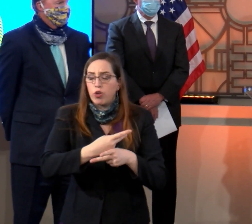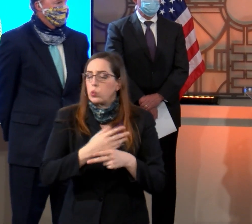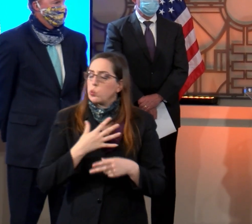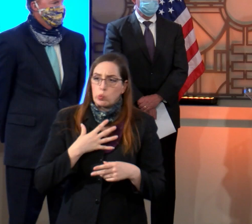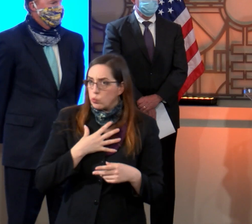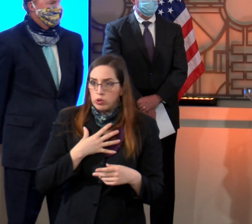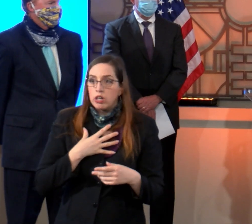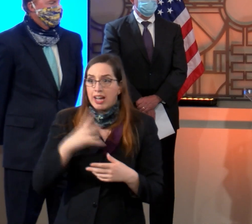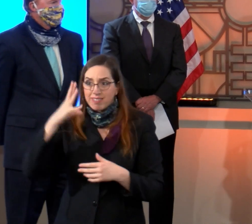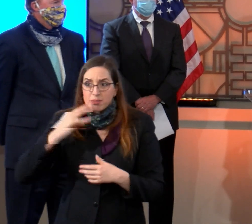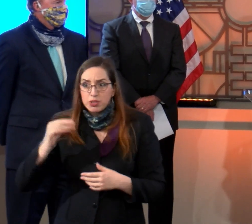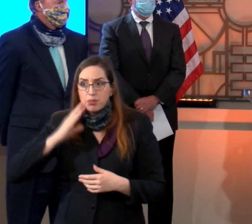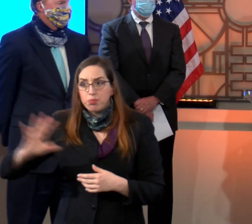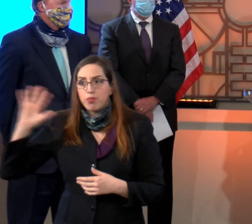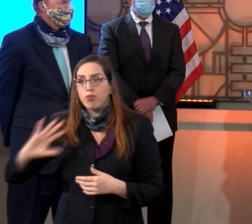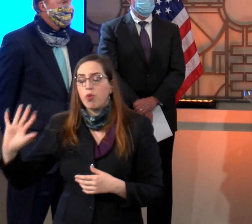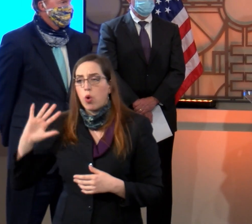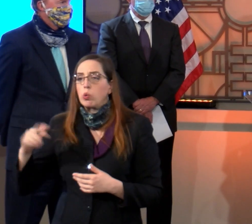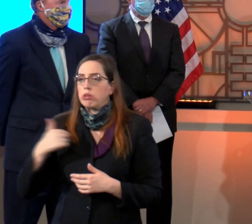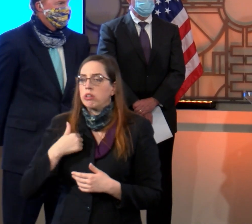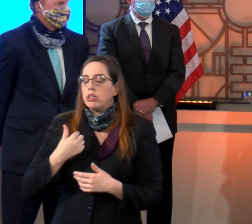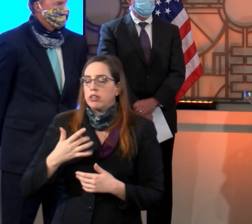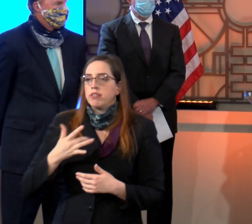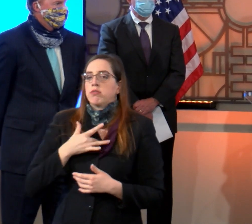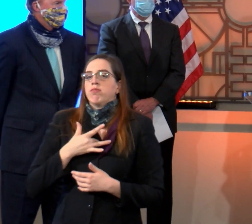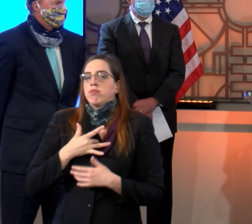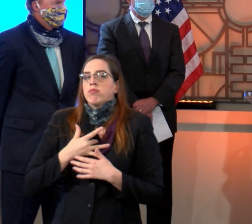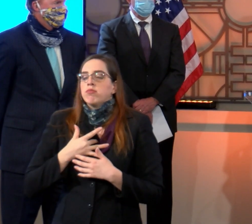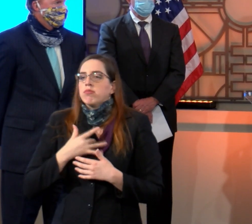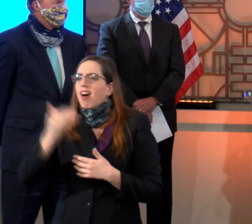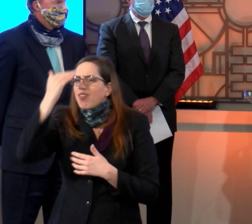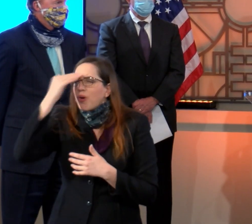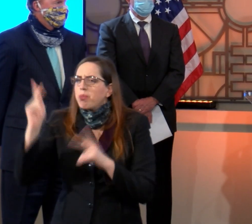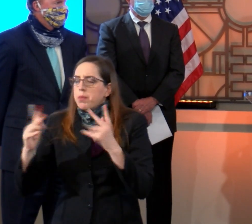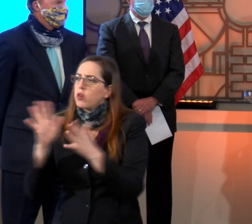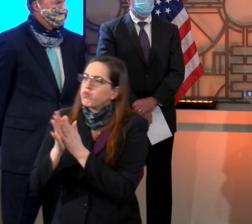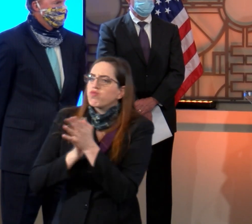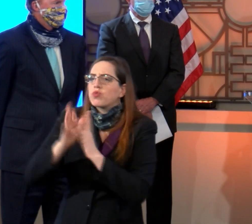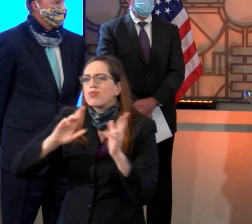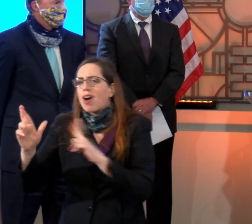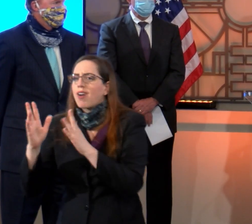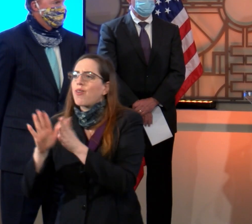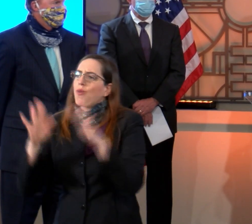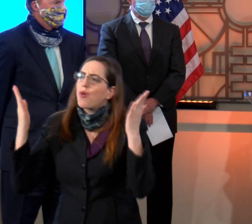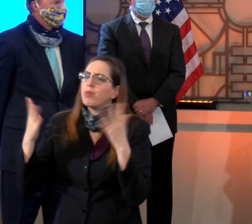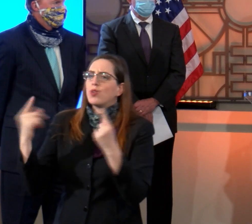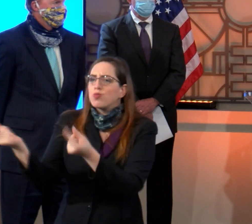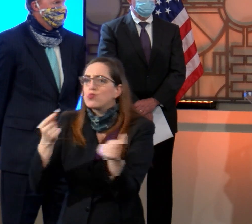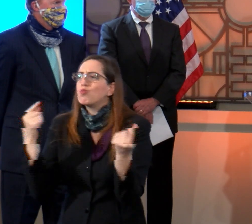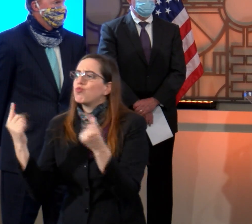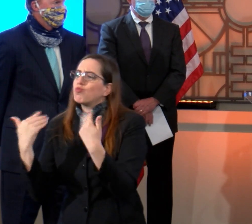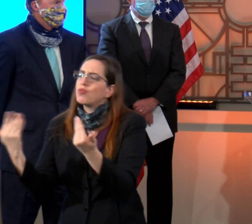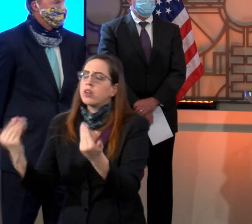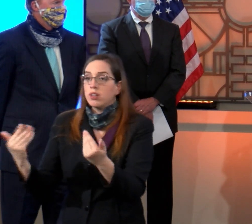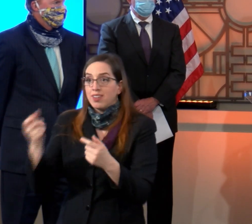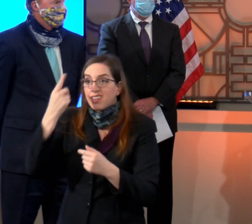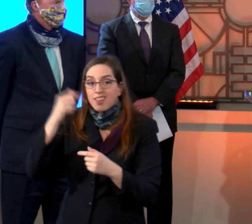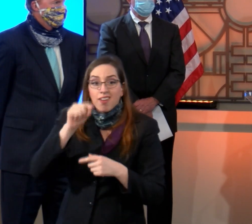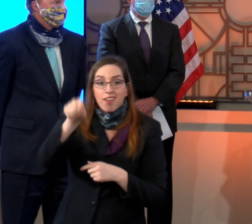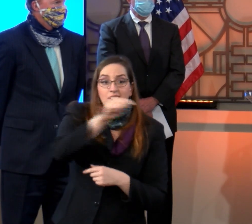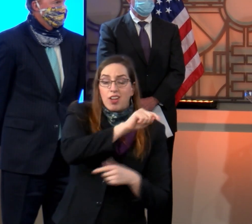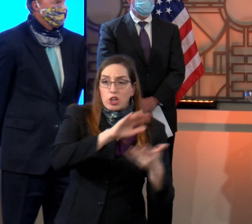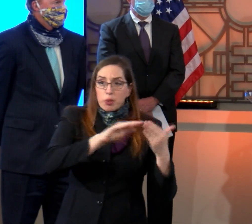personal. And I know people want to open up. I got that. But many of the people who live in these